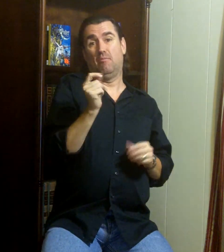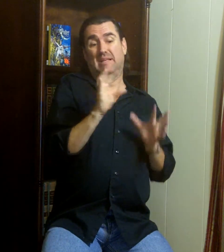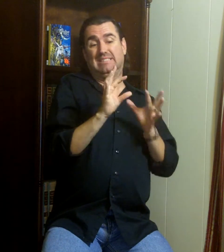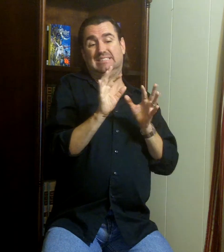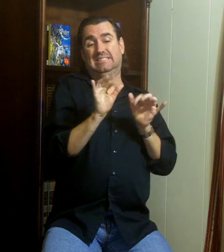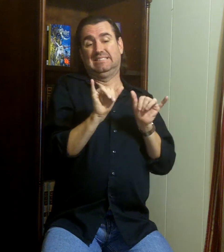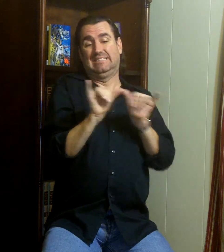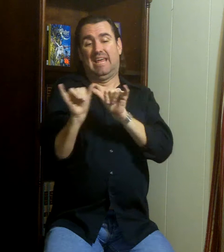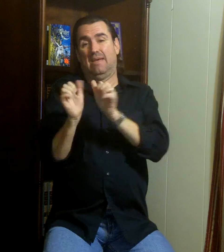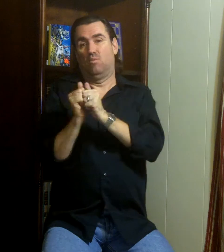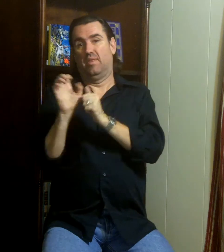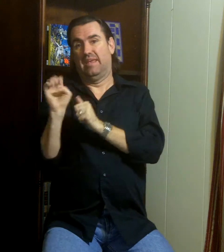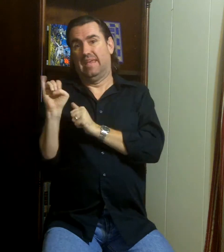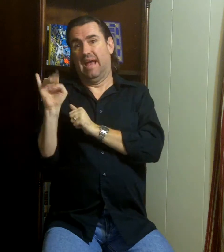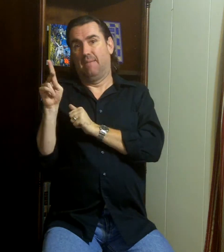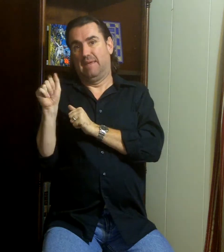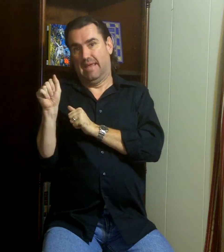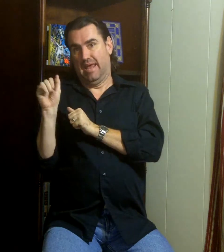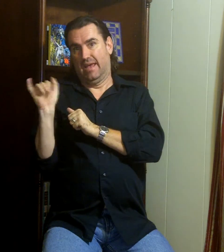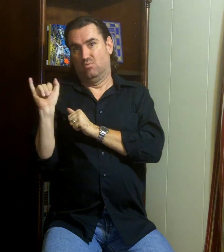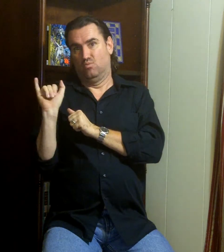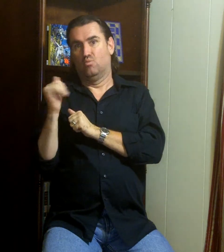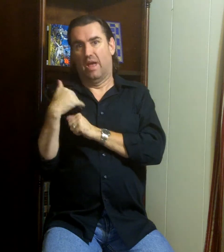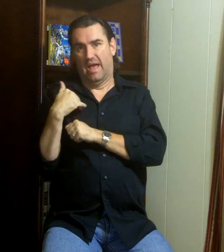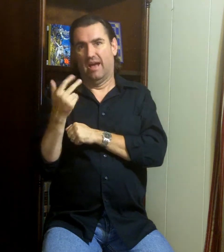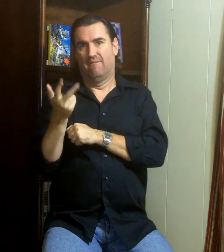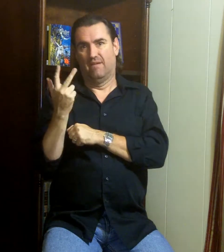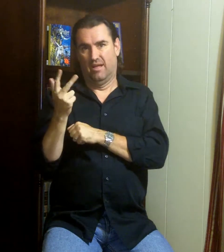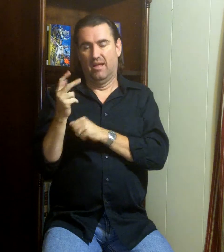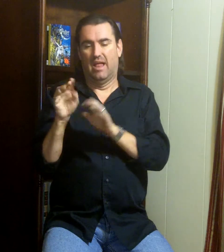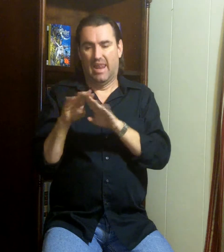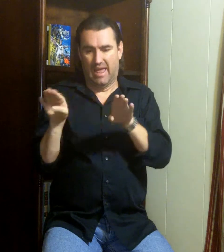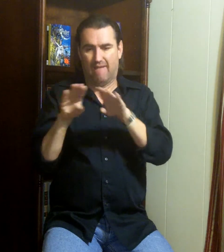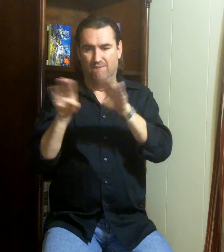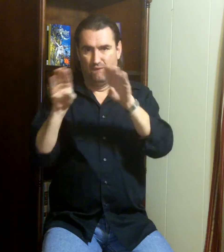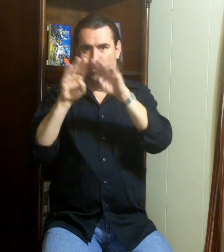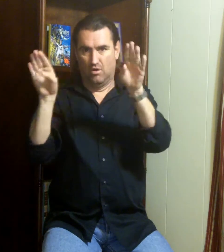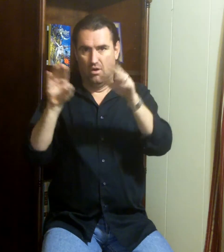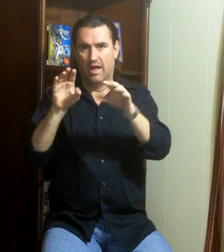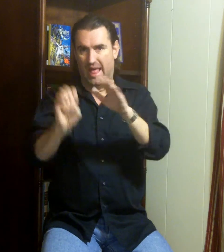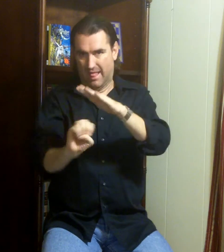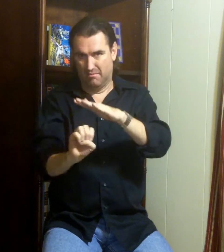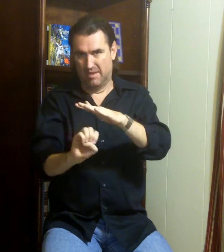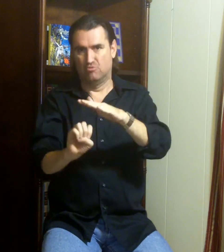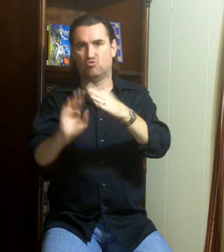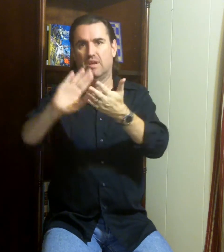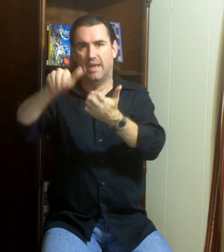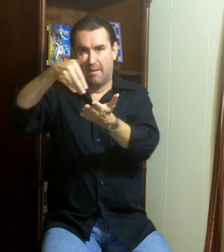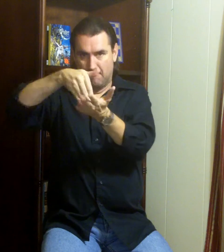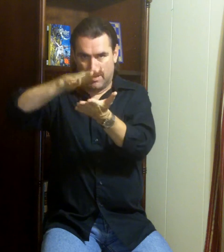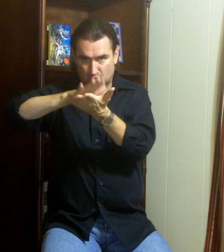ESSE gives you 3 level choices: elementary, middle school, or high school level of